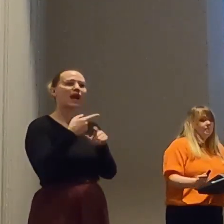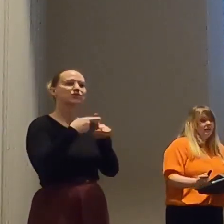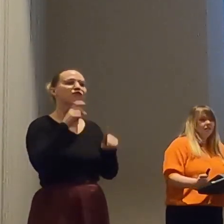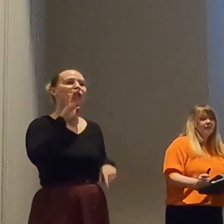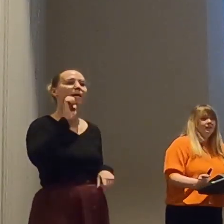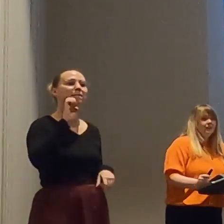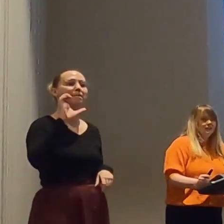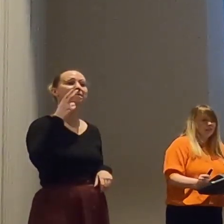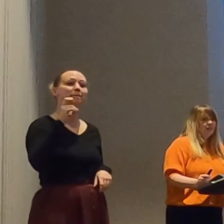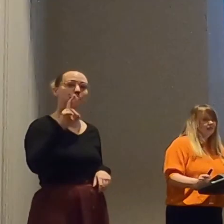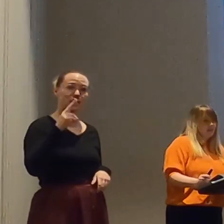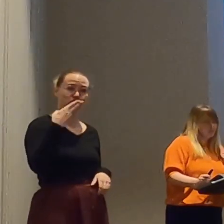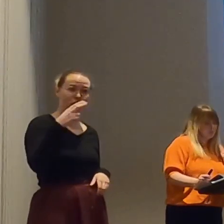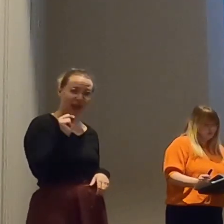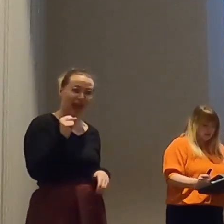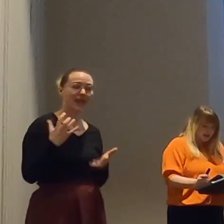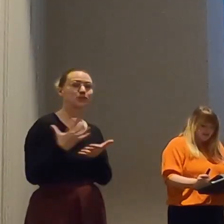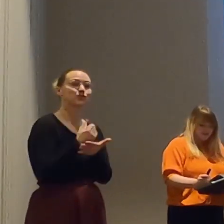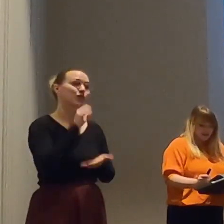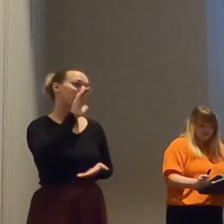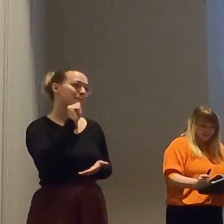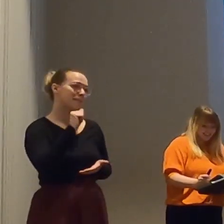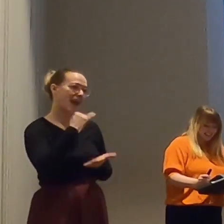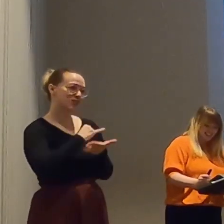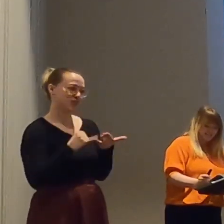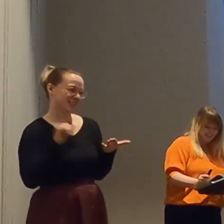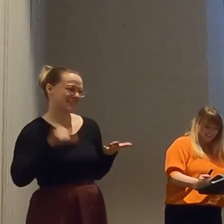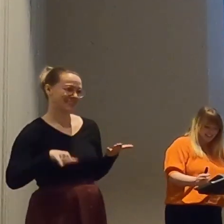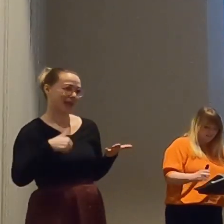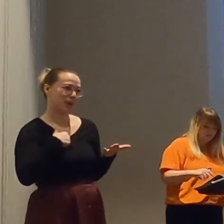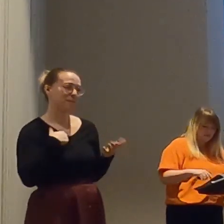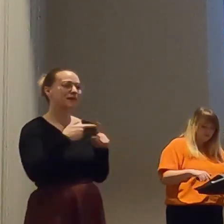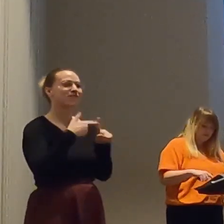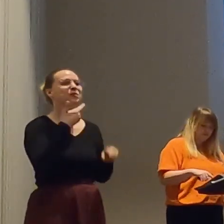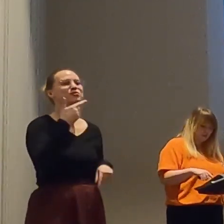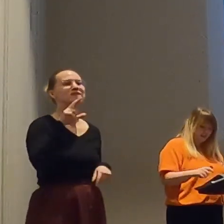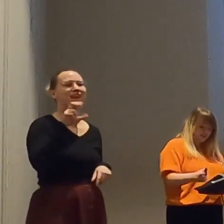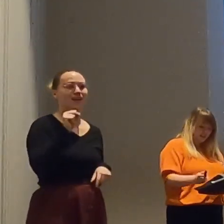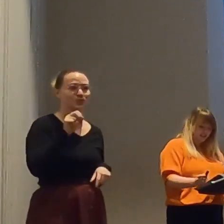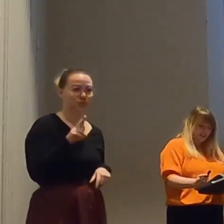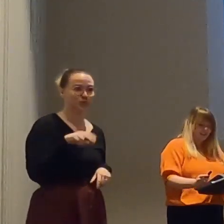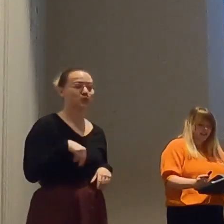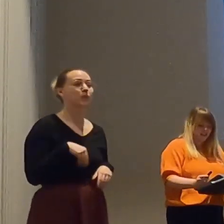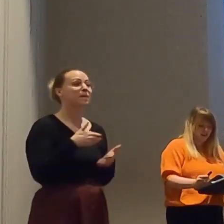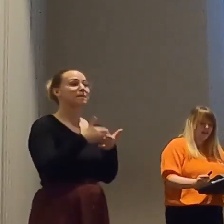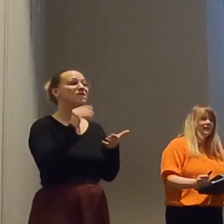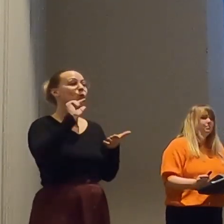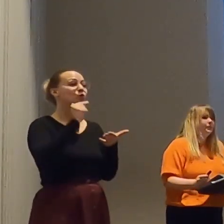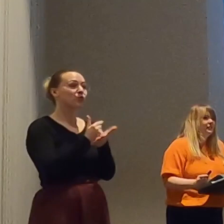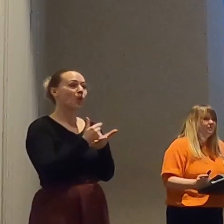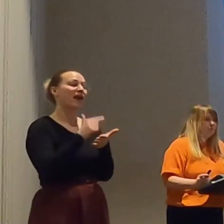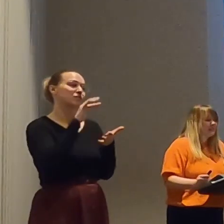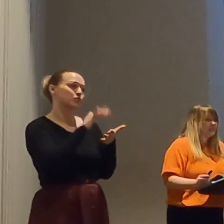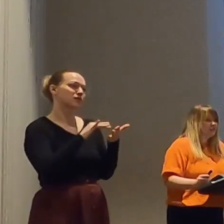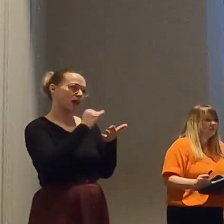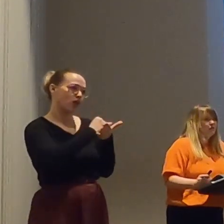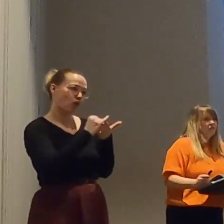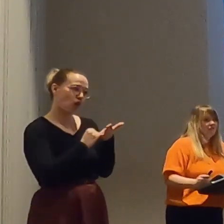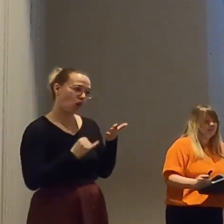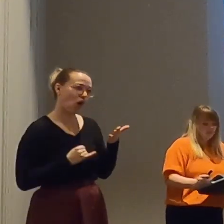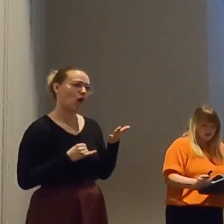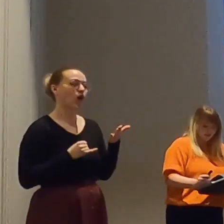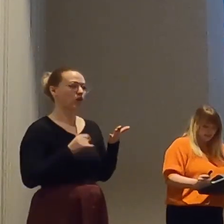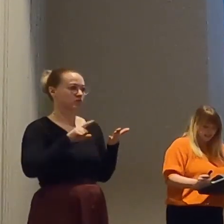he earned a Bachelor of Arts, same as me, from Grand Valley State University. Before graduation, he studied art at the